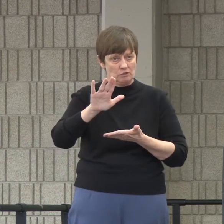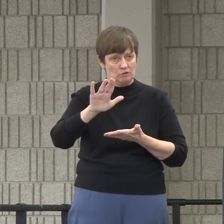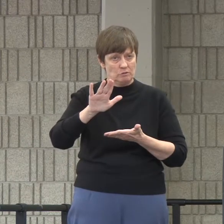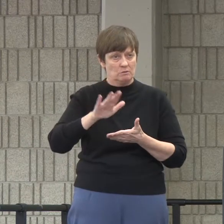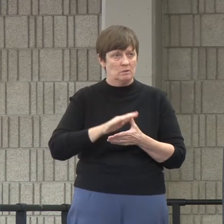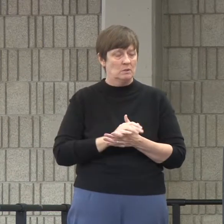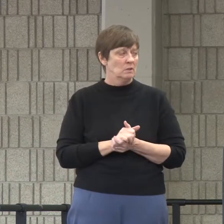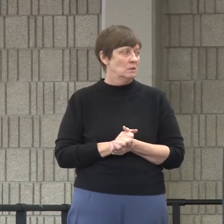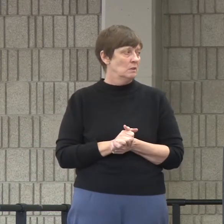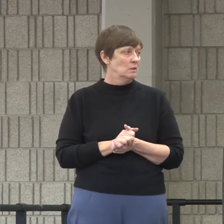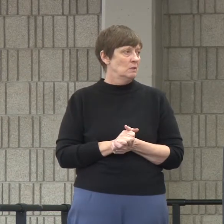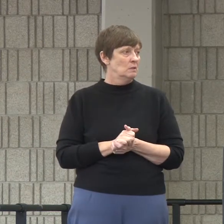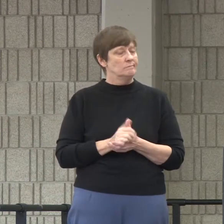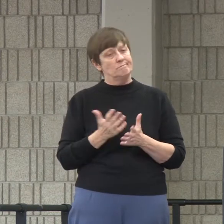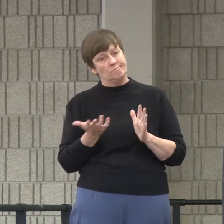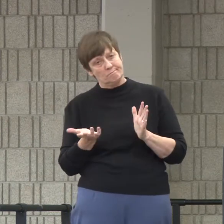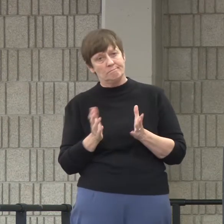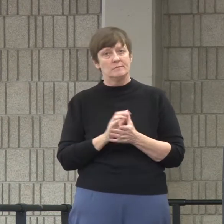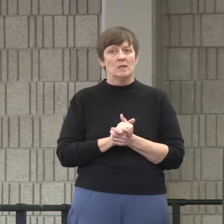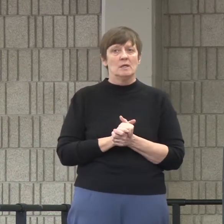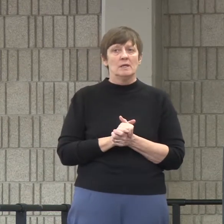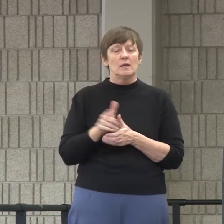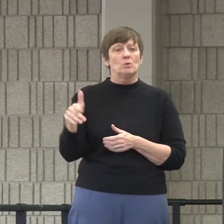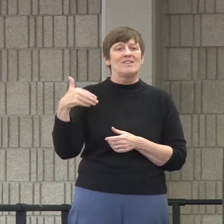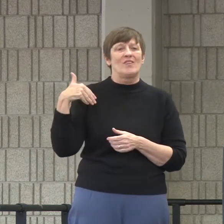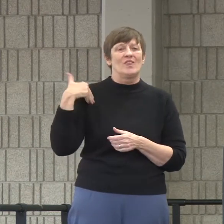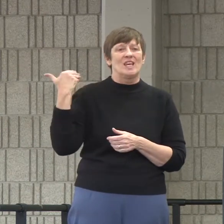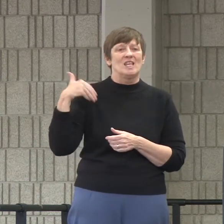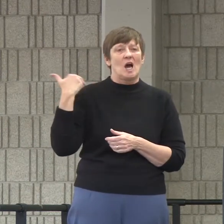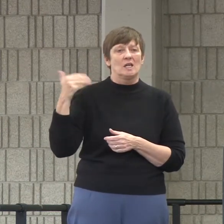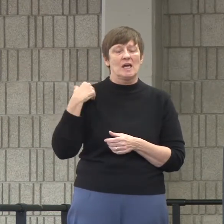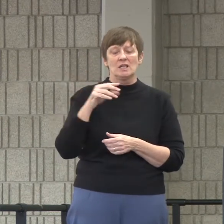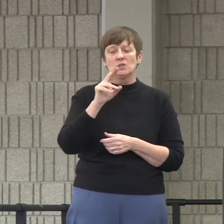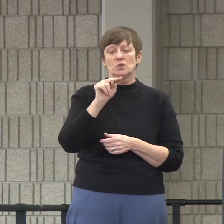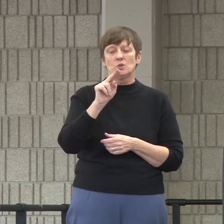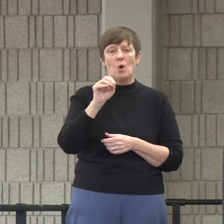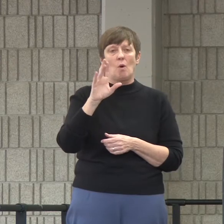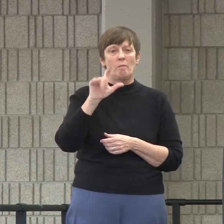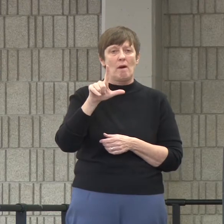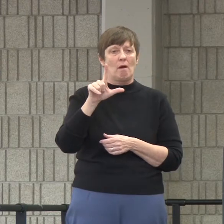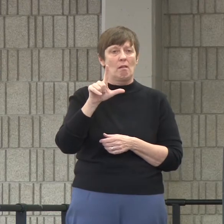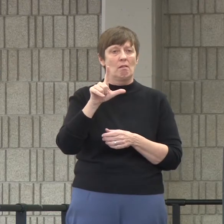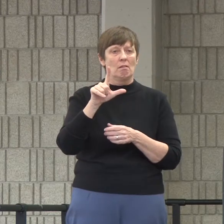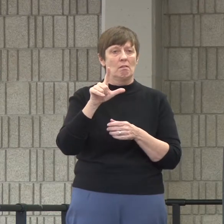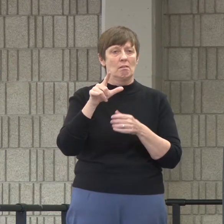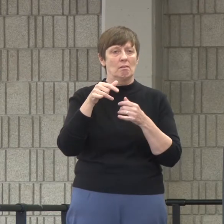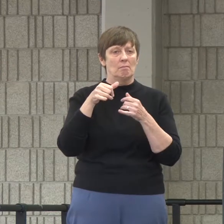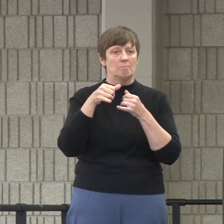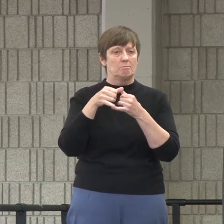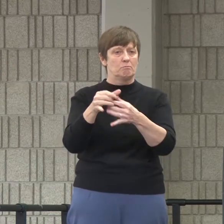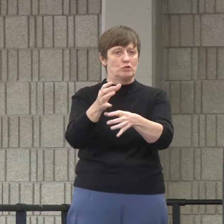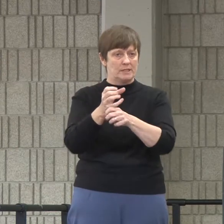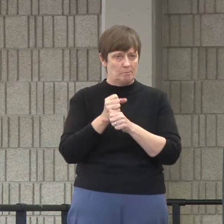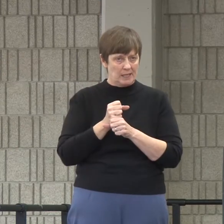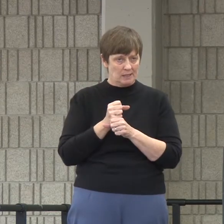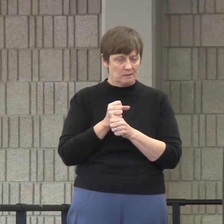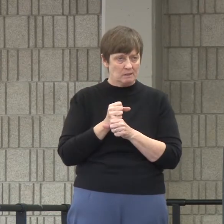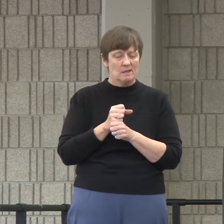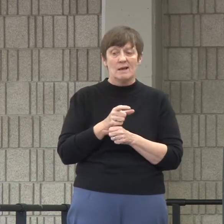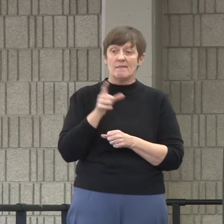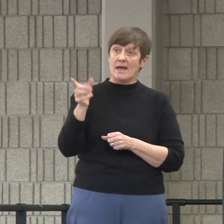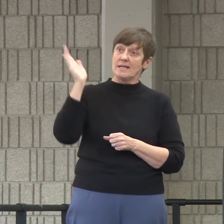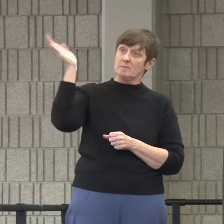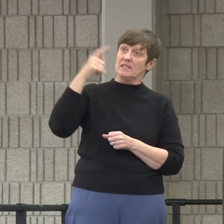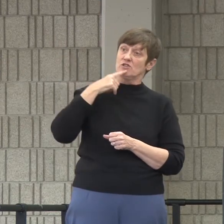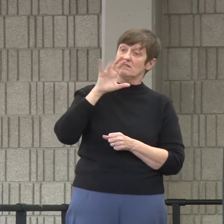could say. He became the youngest Nobel Peace Prize recipient, and in that speech he said, "Civilization